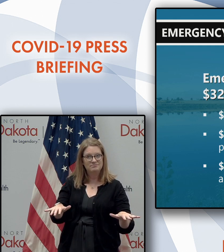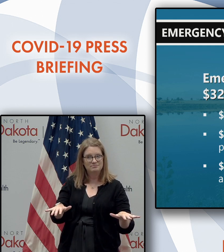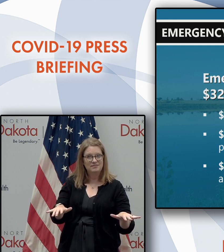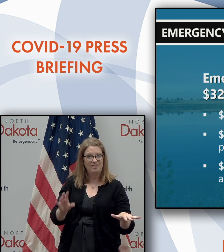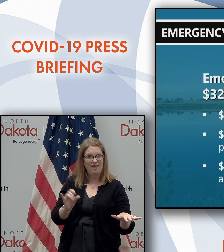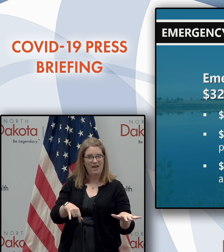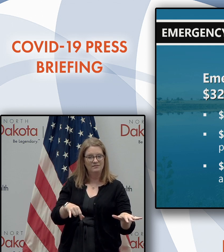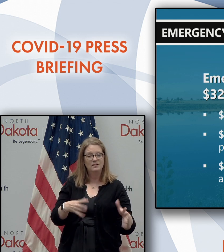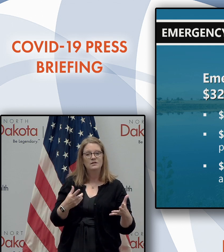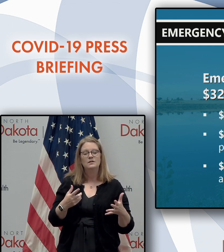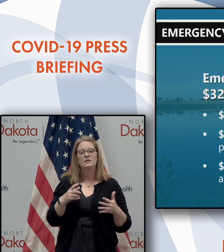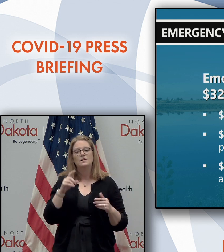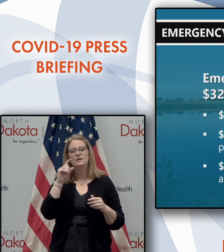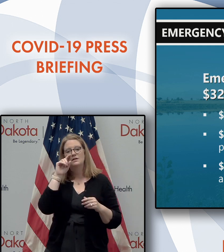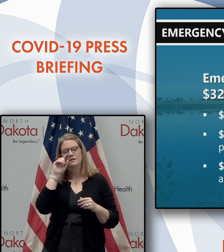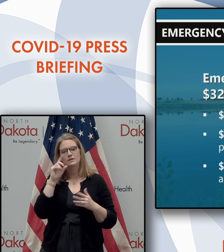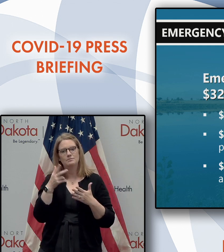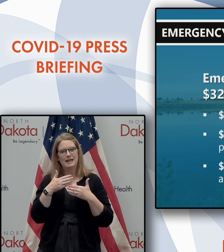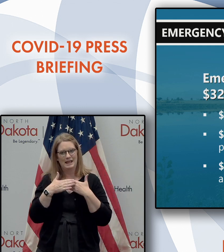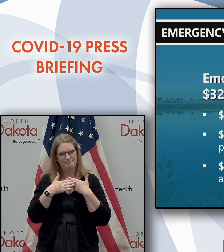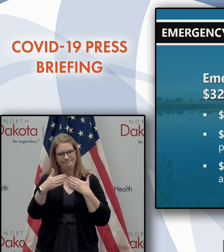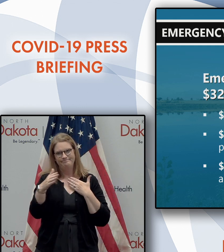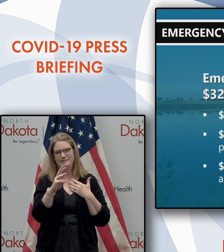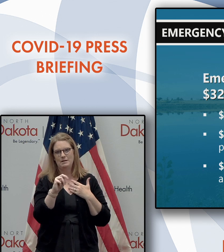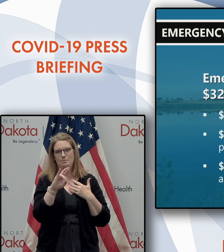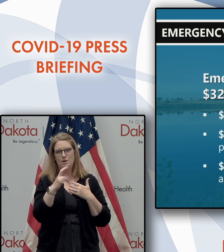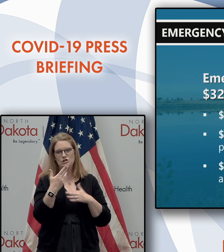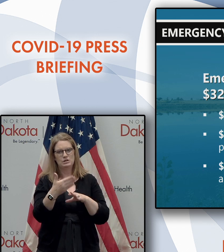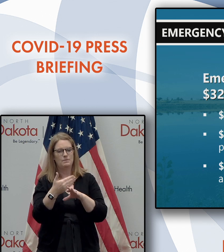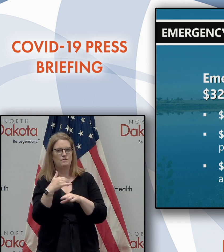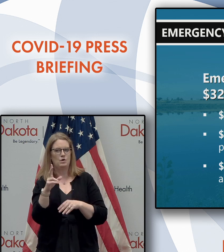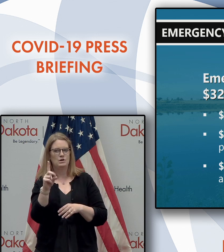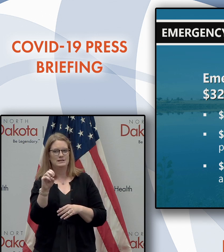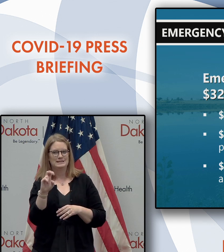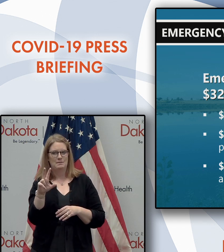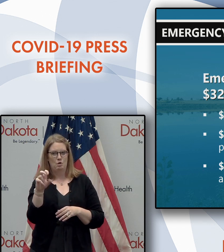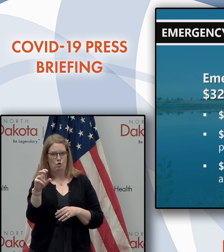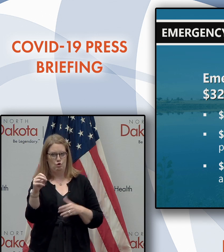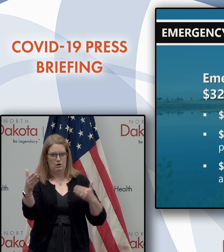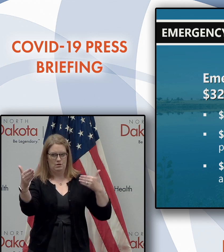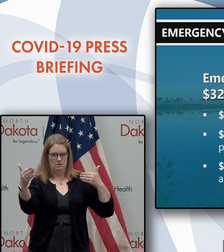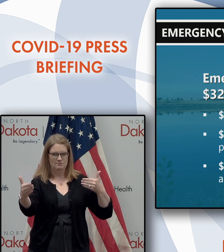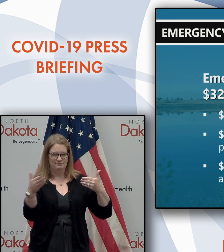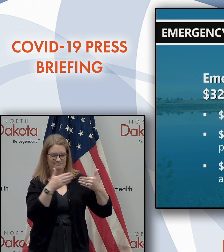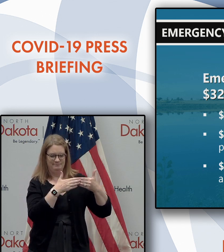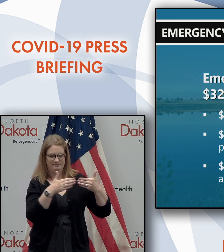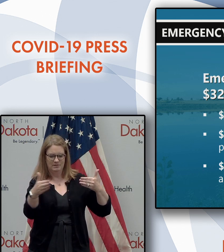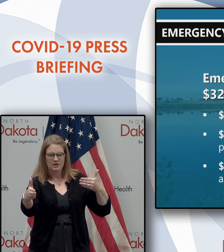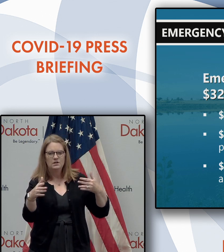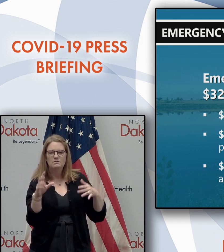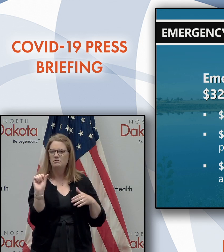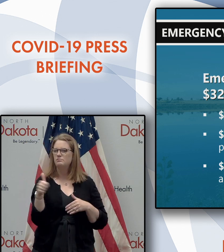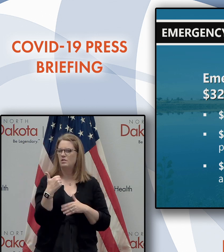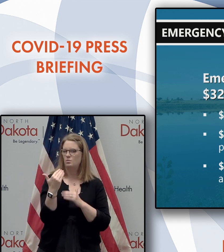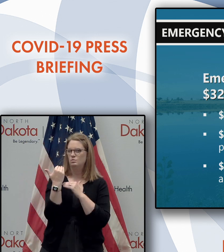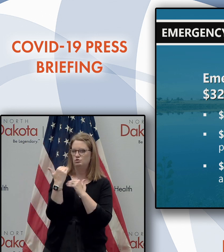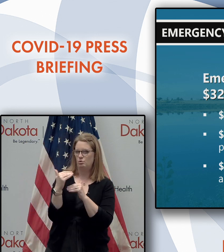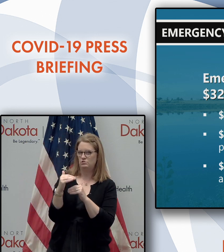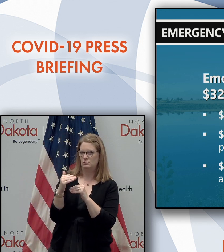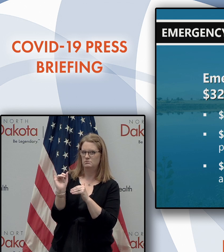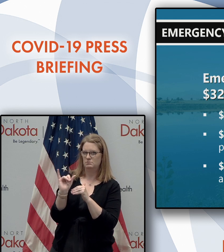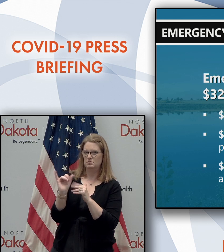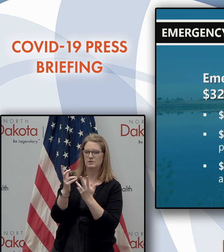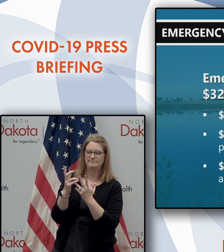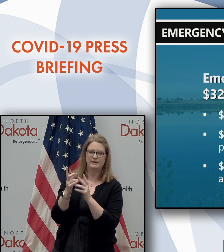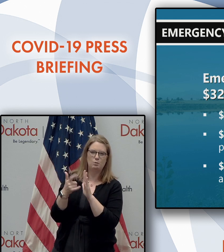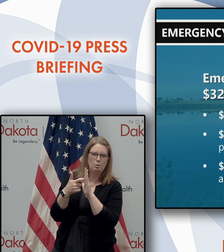occurred after March and before December 30th of this year. There was other sets of restrictions on how the money could be